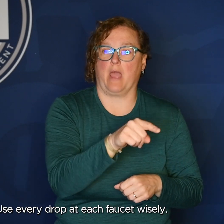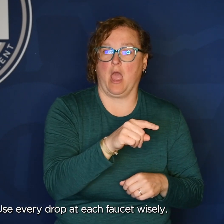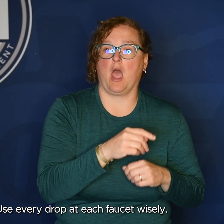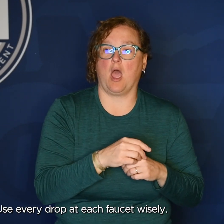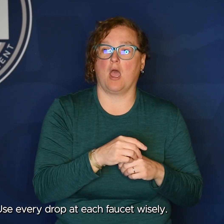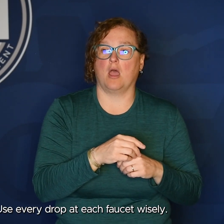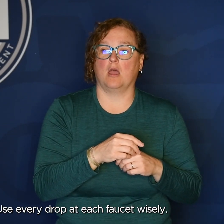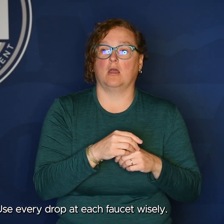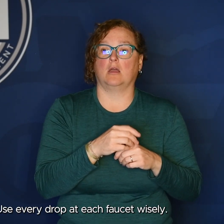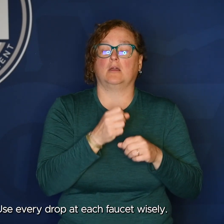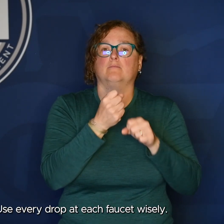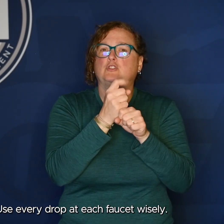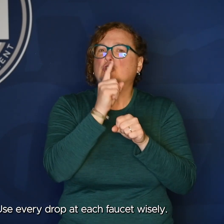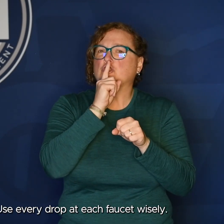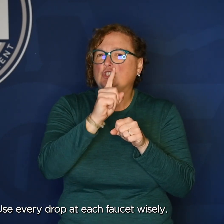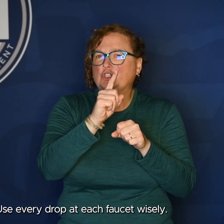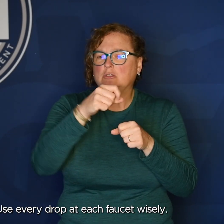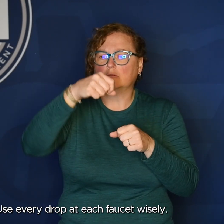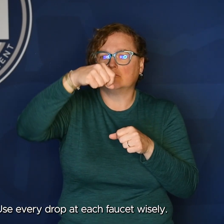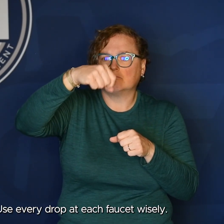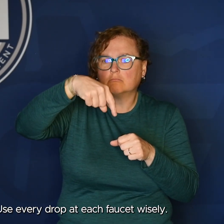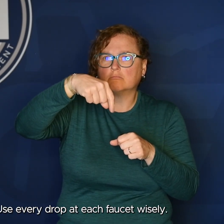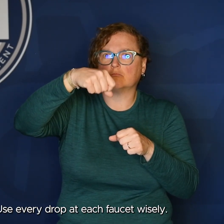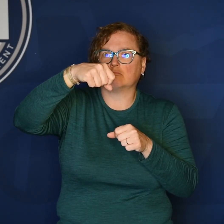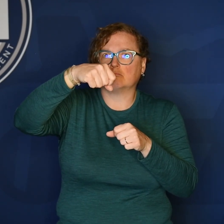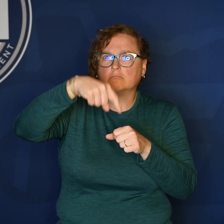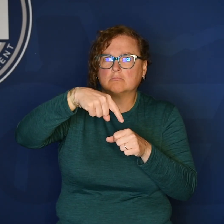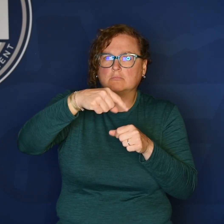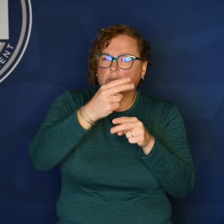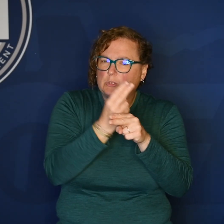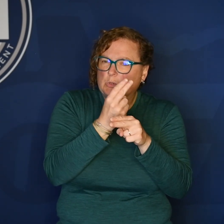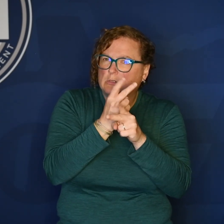Use every drop at each faucet wisely.